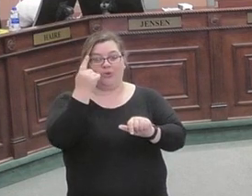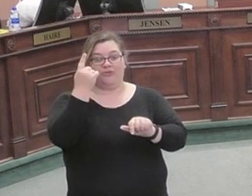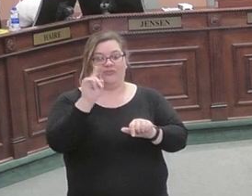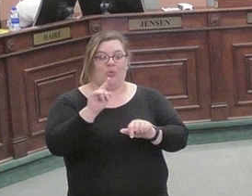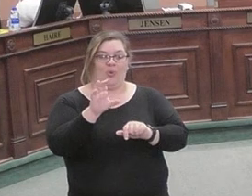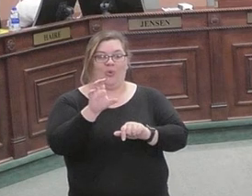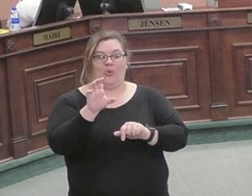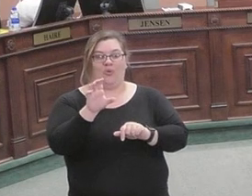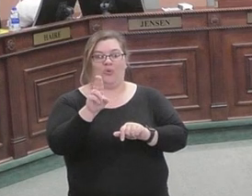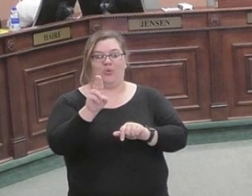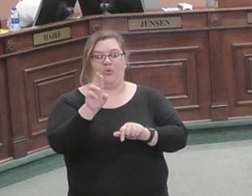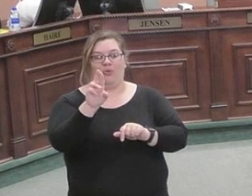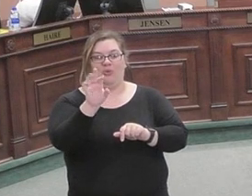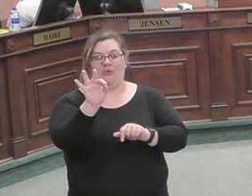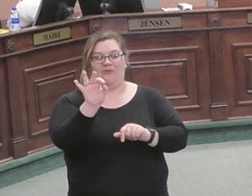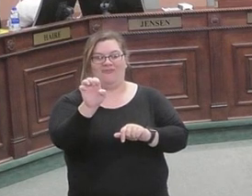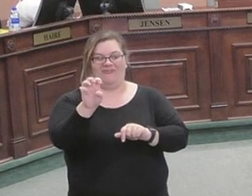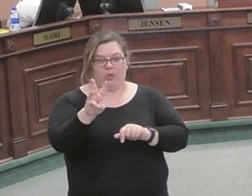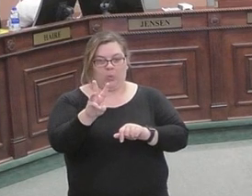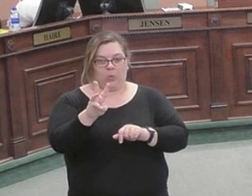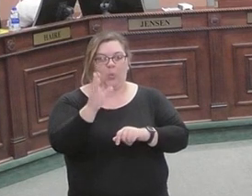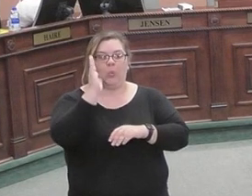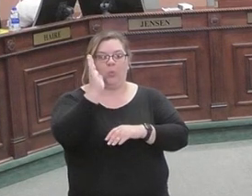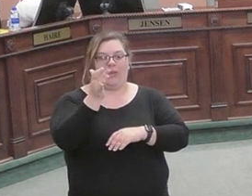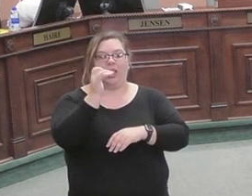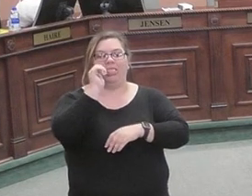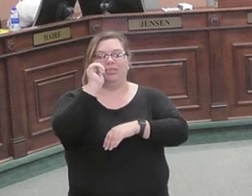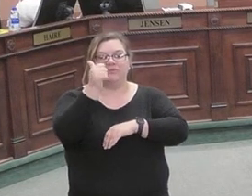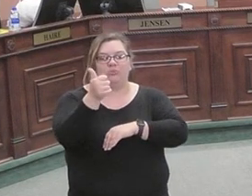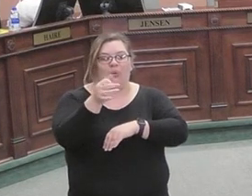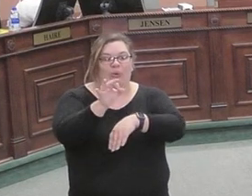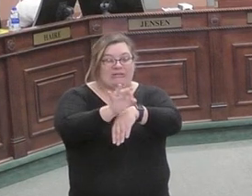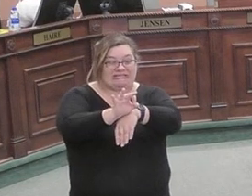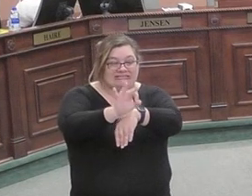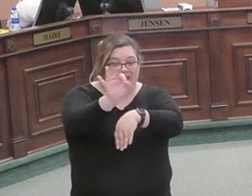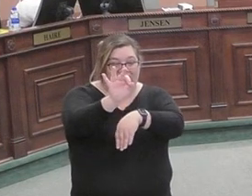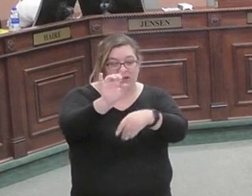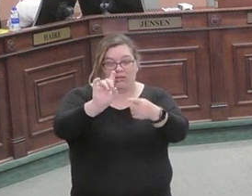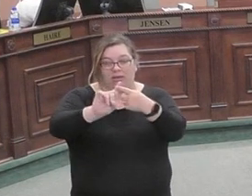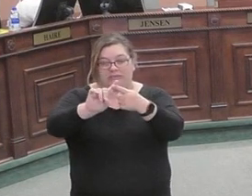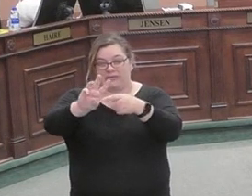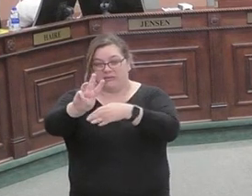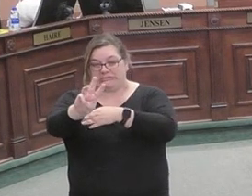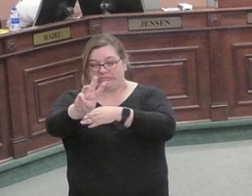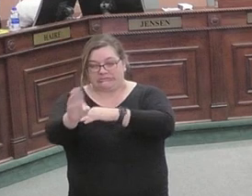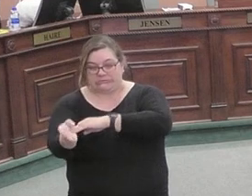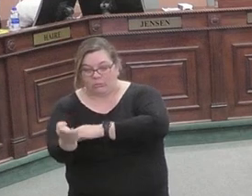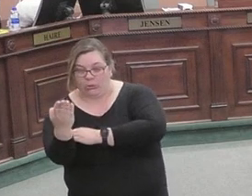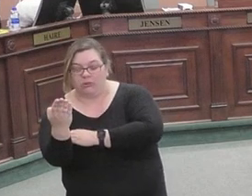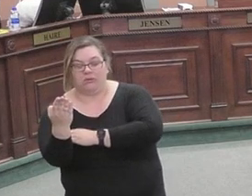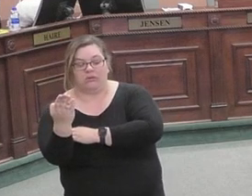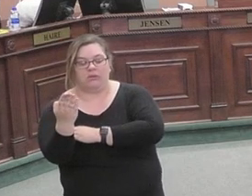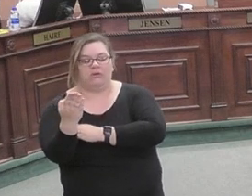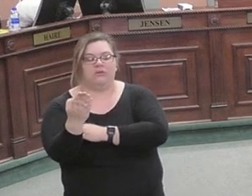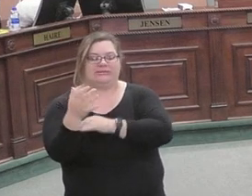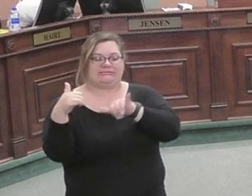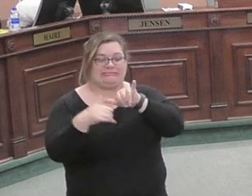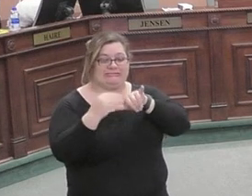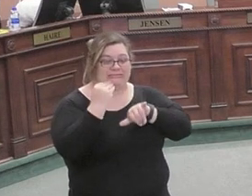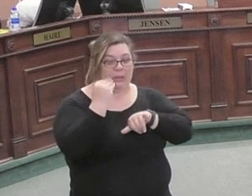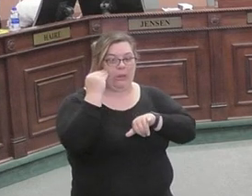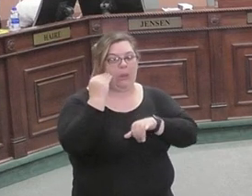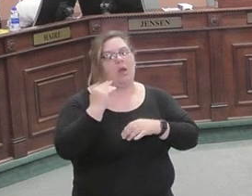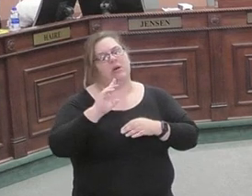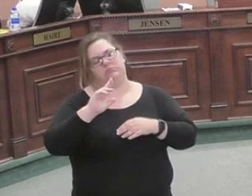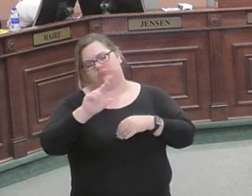effect tomorrow night at 9 p.m. to 6 a.m. Of course, you know, we are following closely the lead of the governor, Governor Cooper,